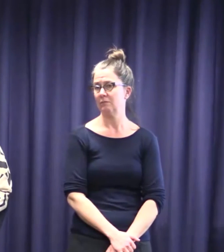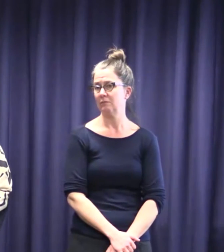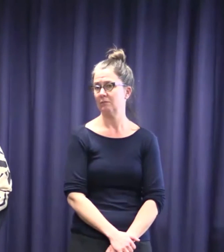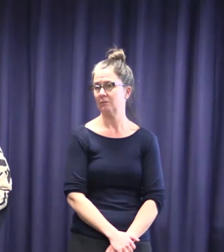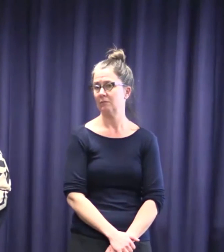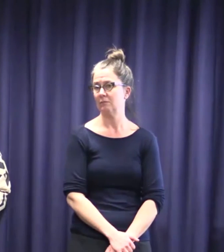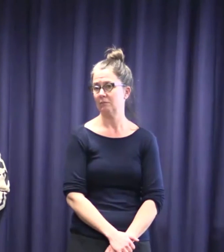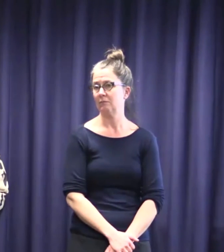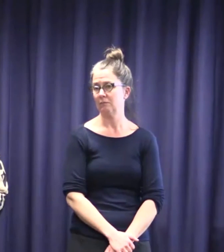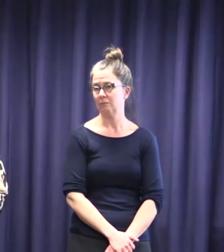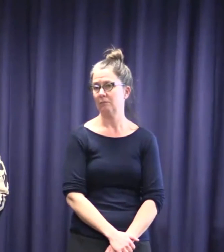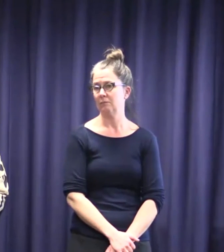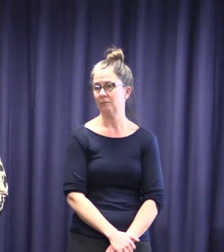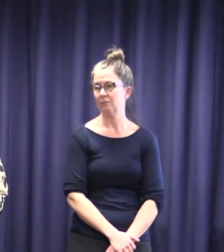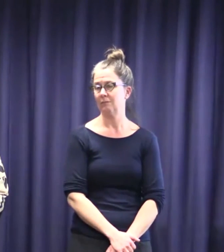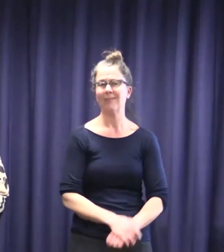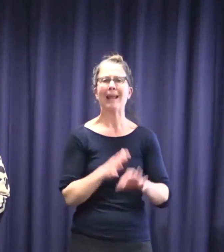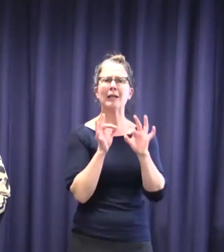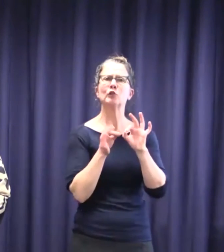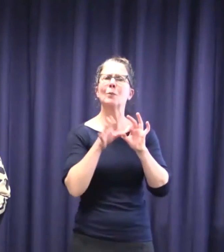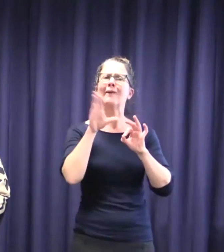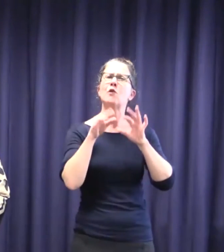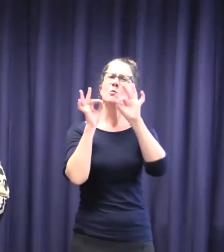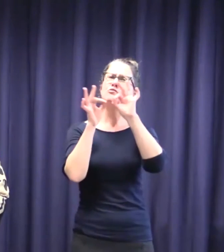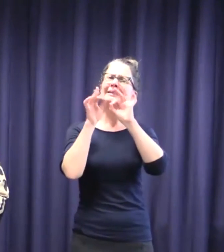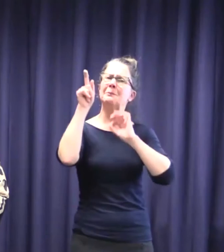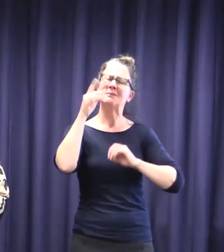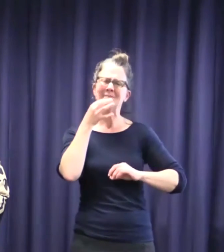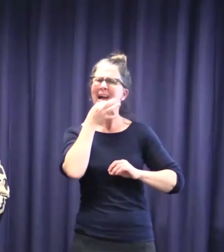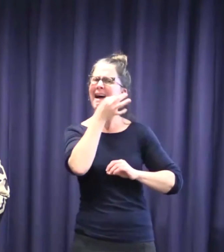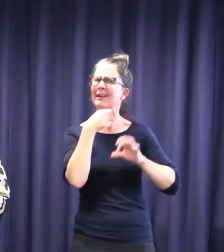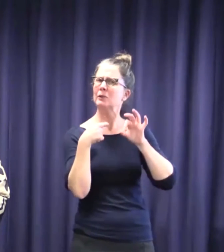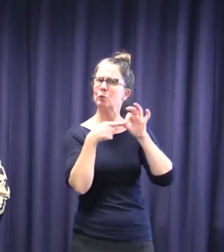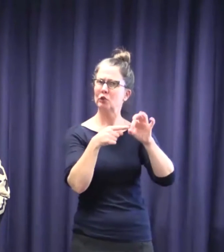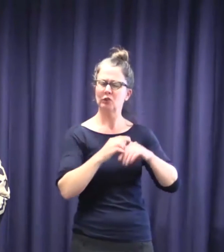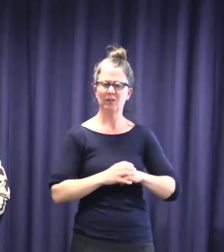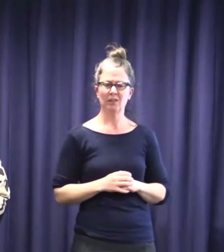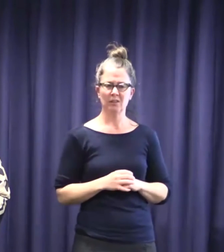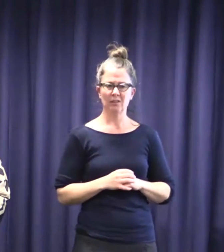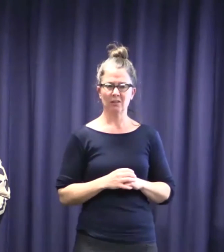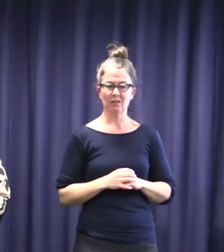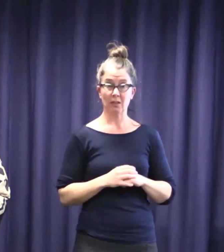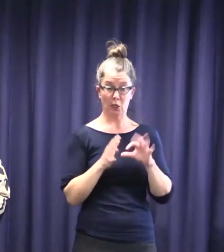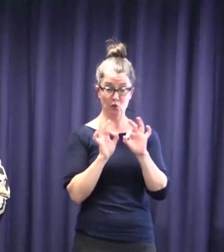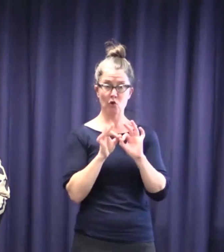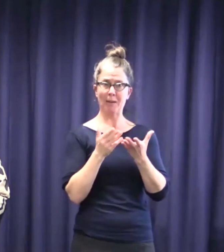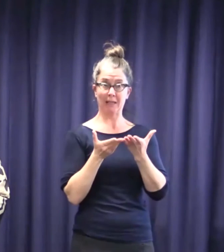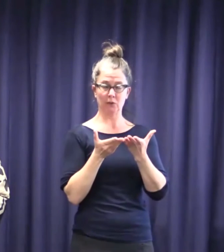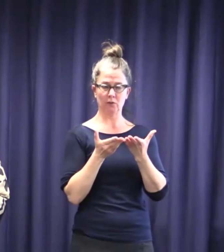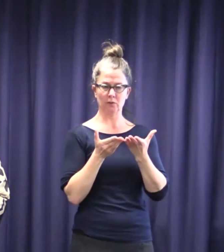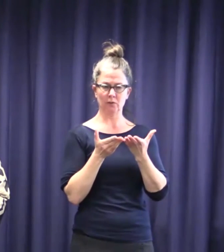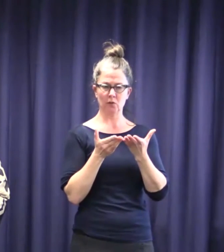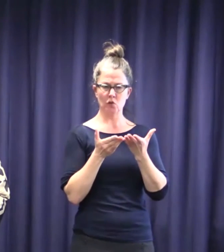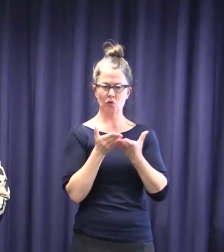An interpreter from Brisbane has said, how was the list of interpreting services that were going to be provided for, this